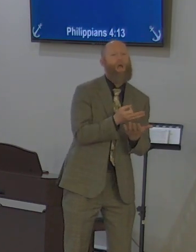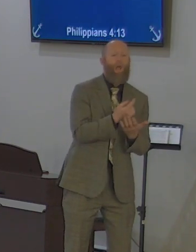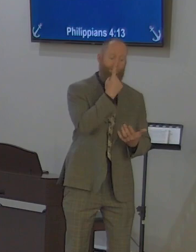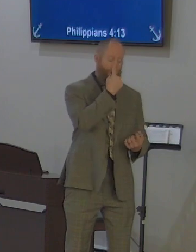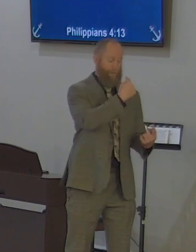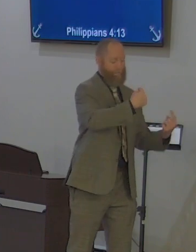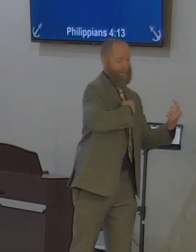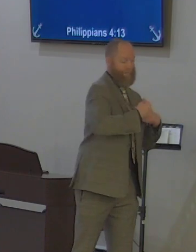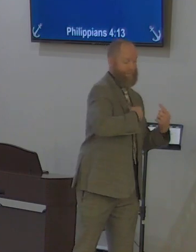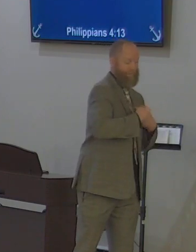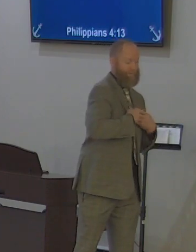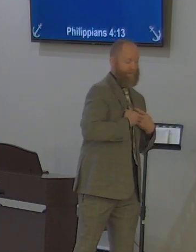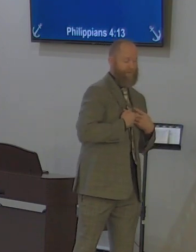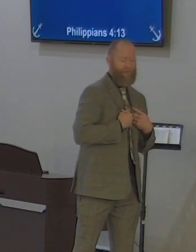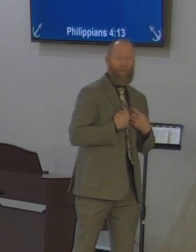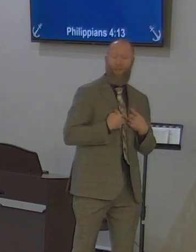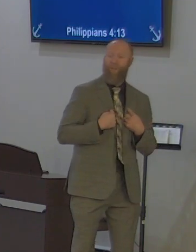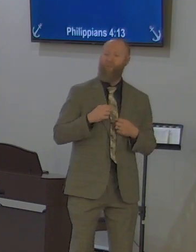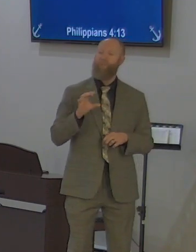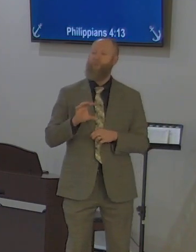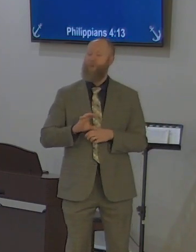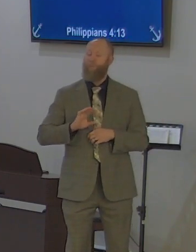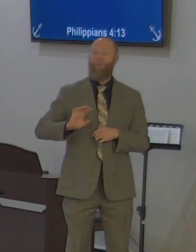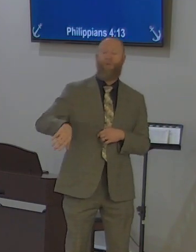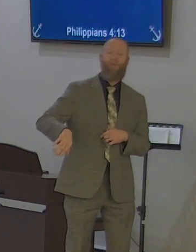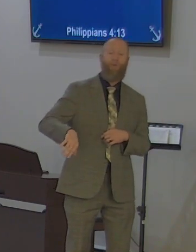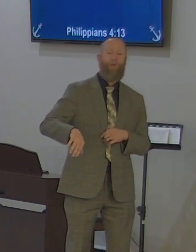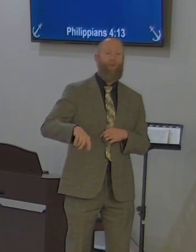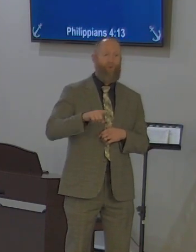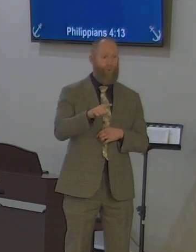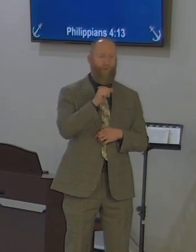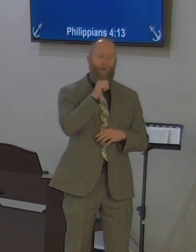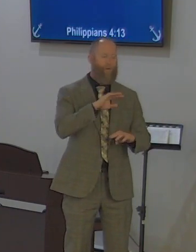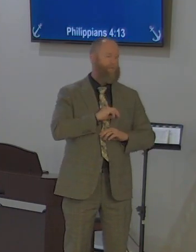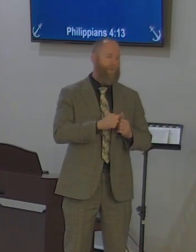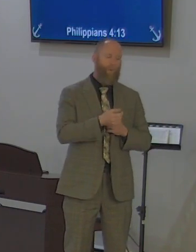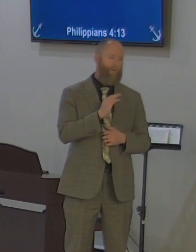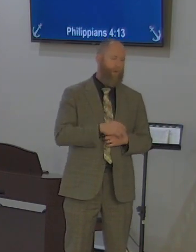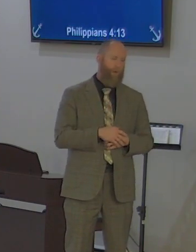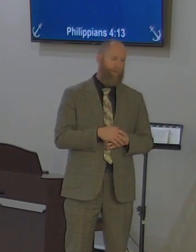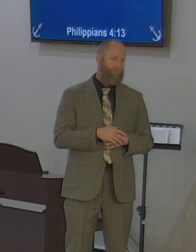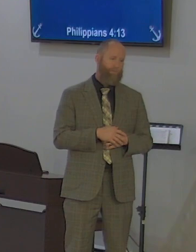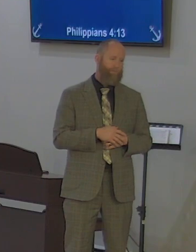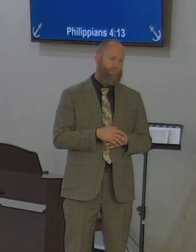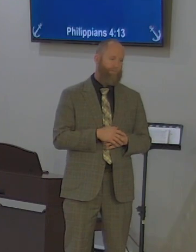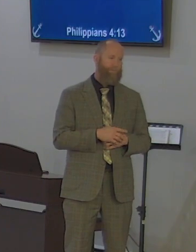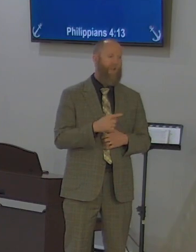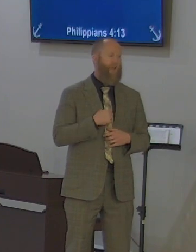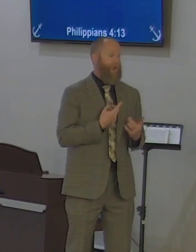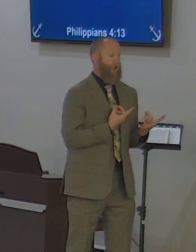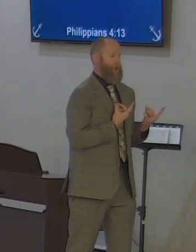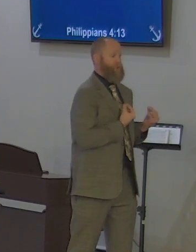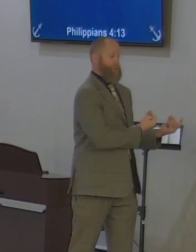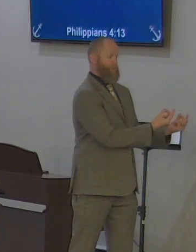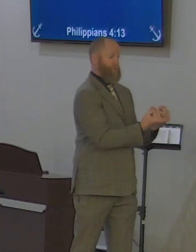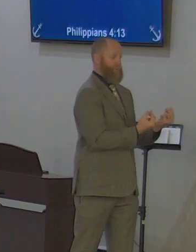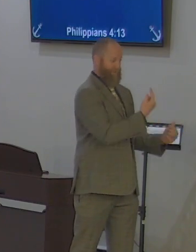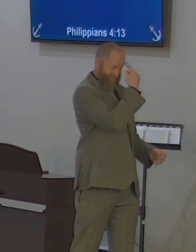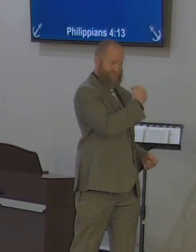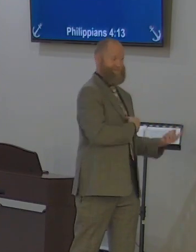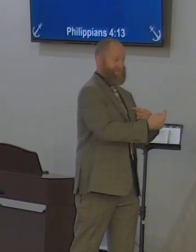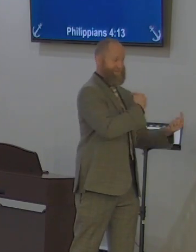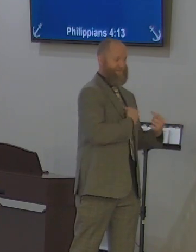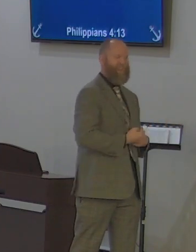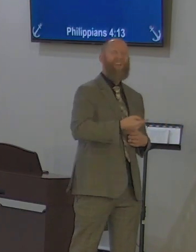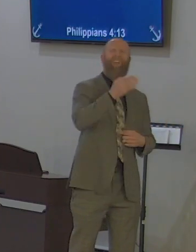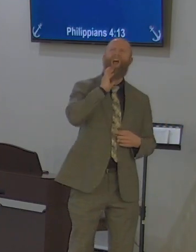your schedule, don't rearrange your schedule. Don't put Christ above all things. You just change your schedule, put Christ at the back, and